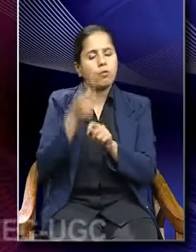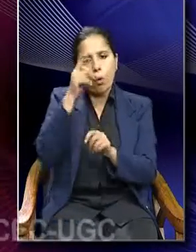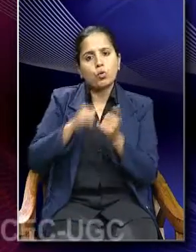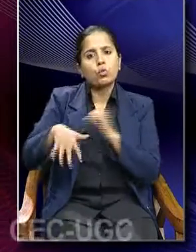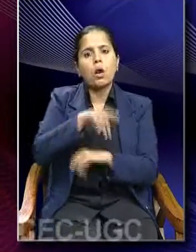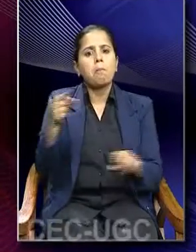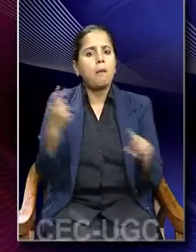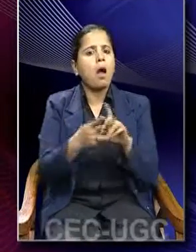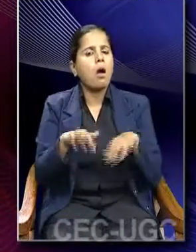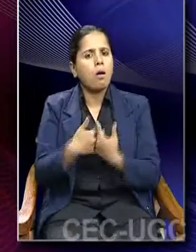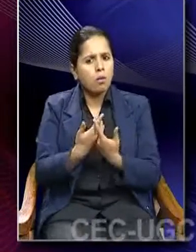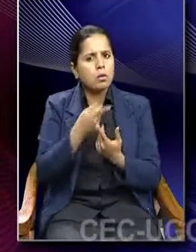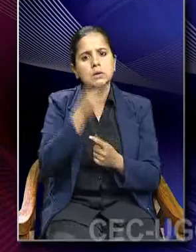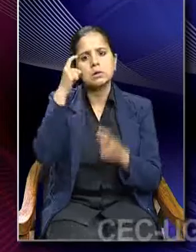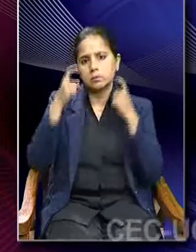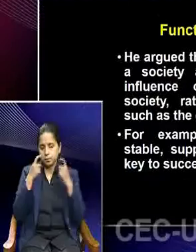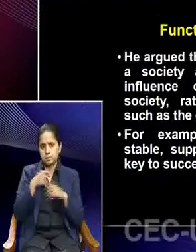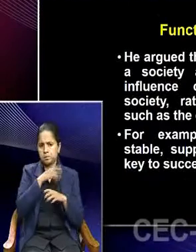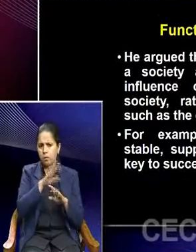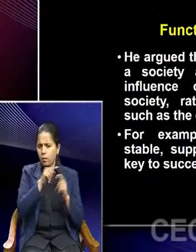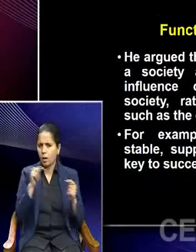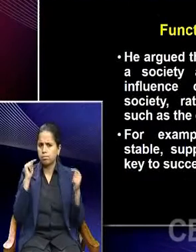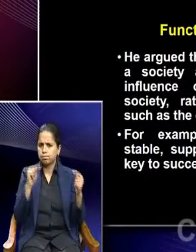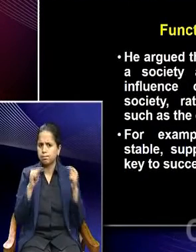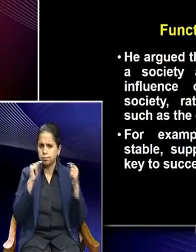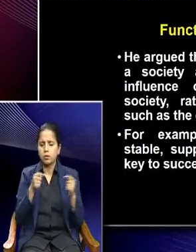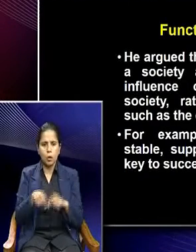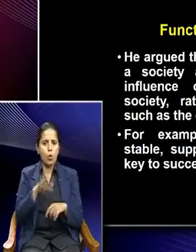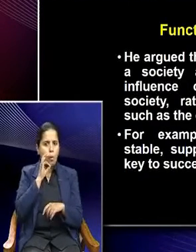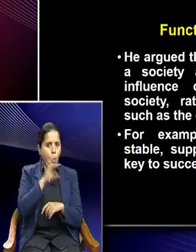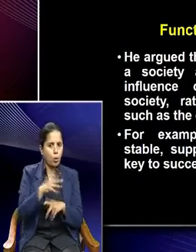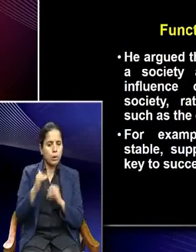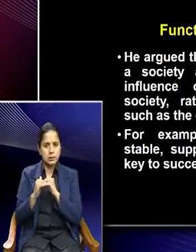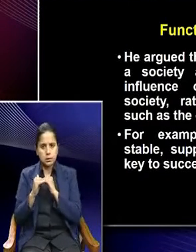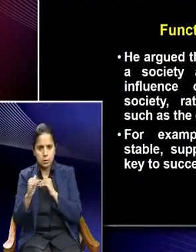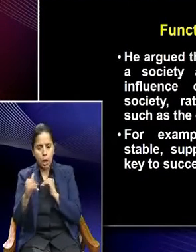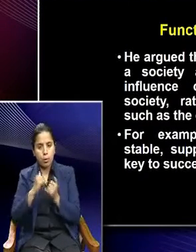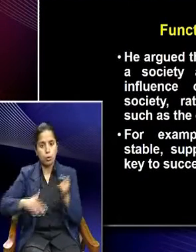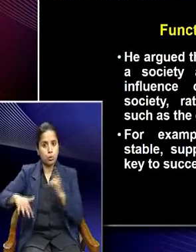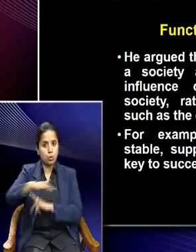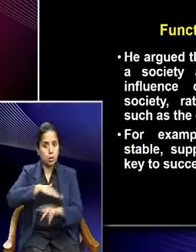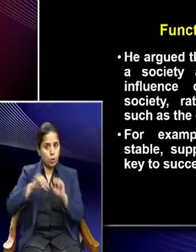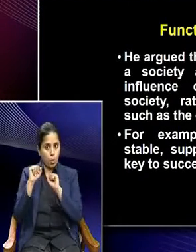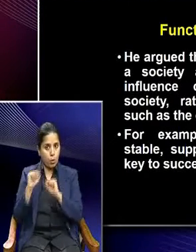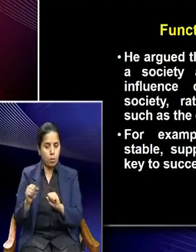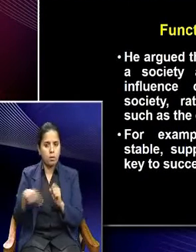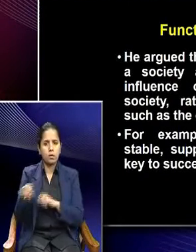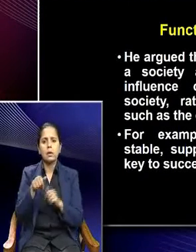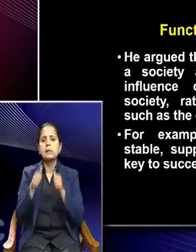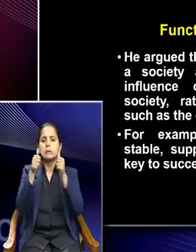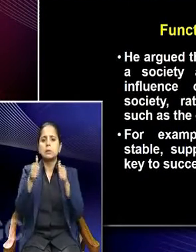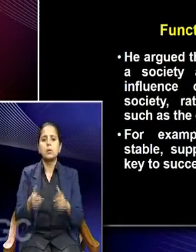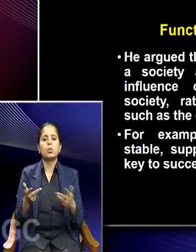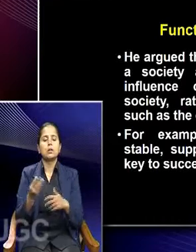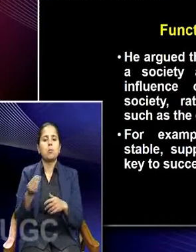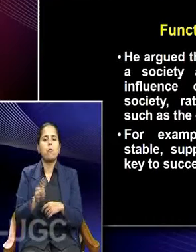society. He argued that order and stability in the society are result of